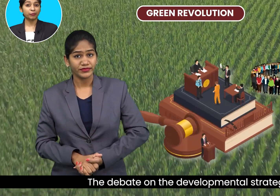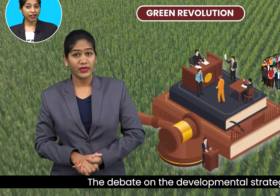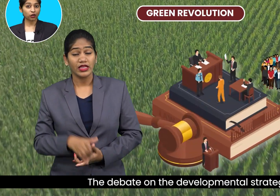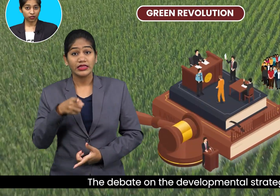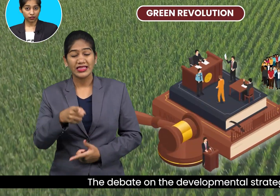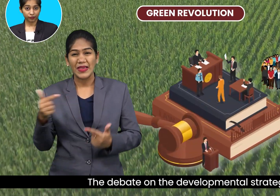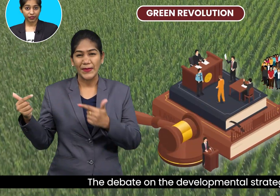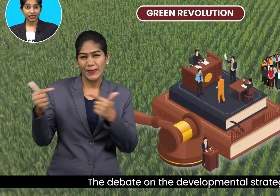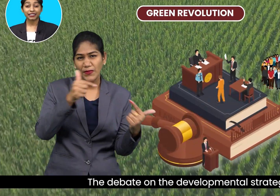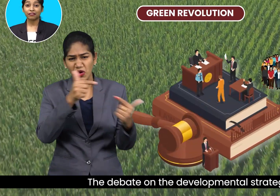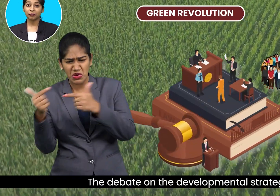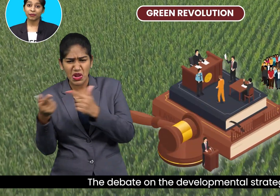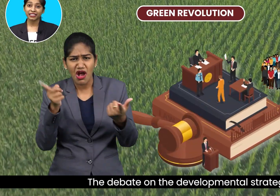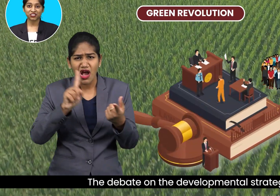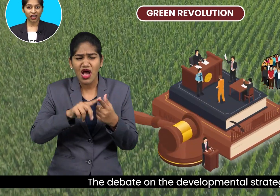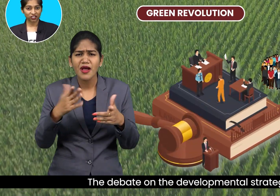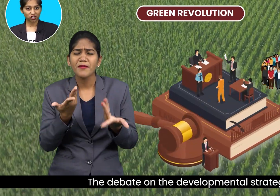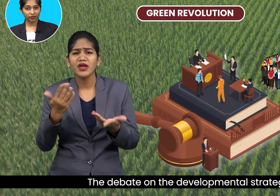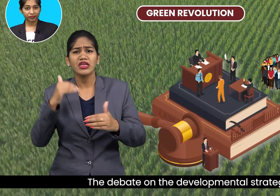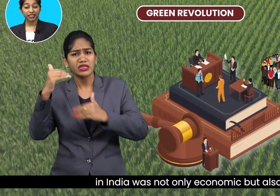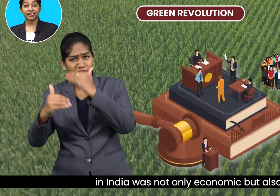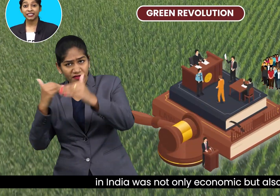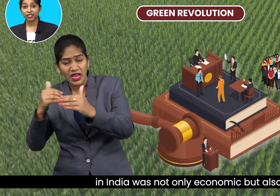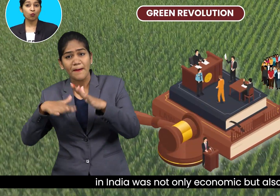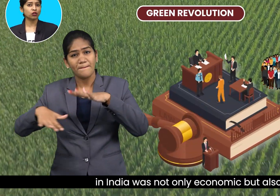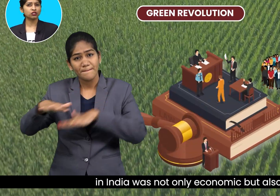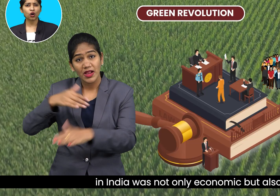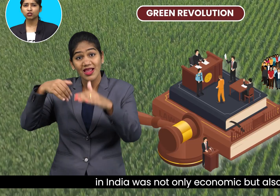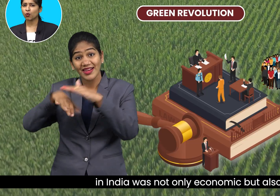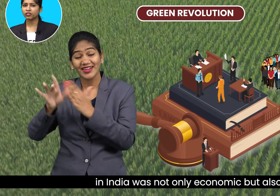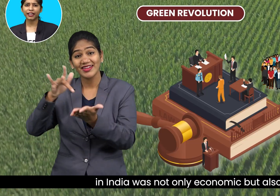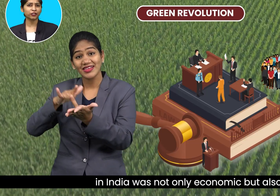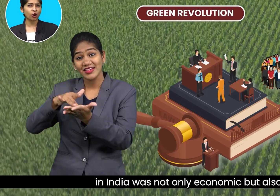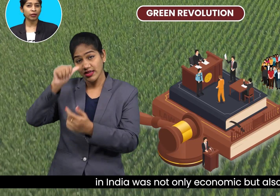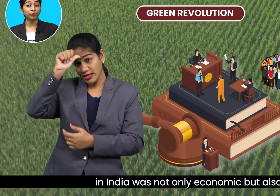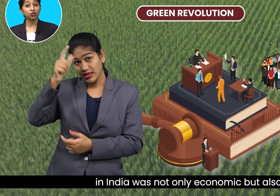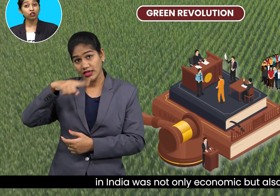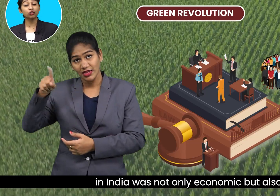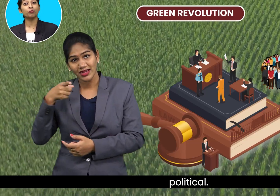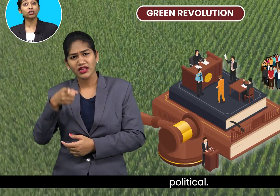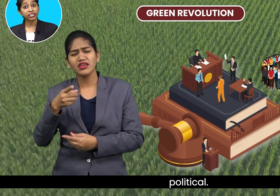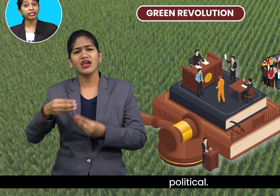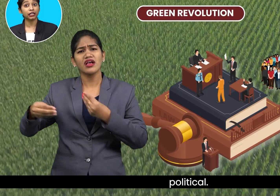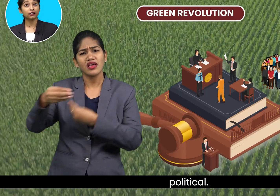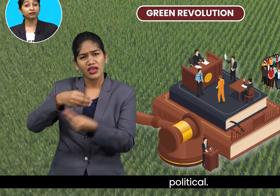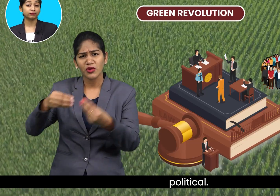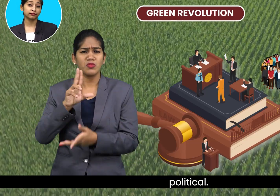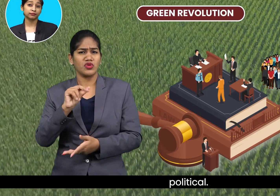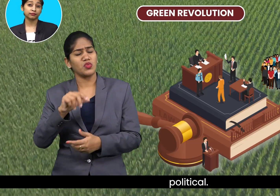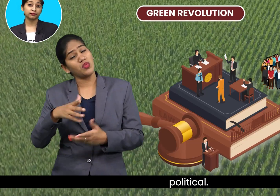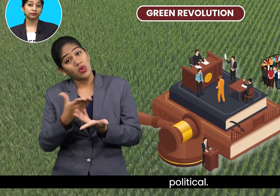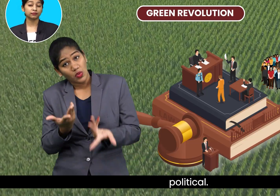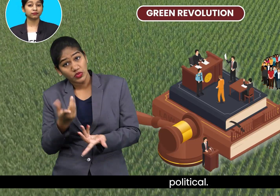The debate on the developmental strategy in India was not only economic but also political.